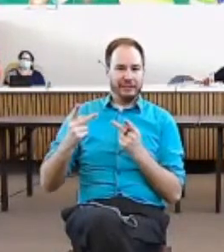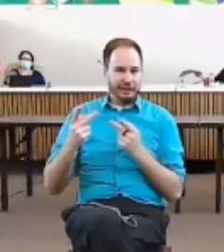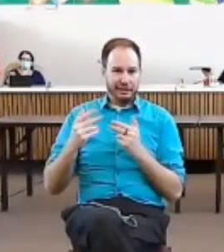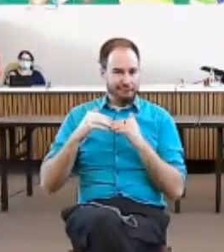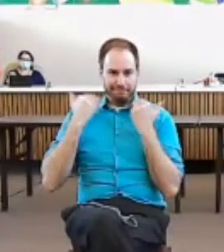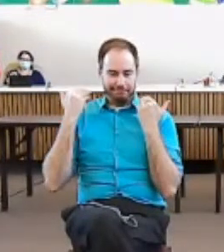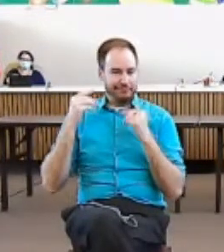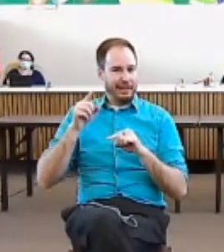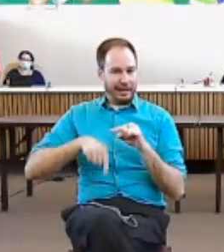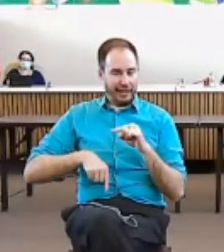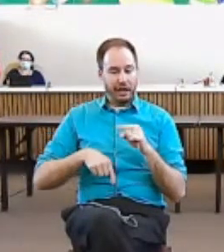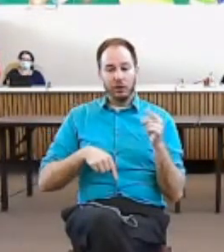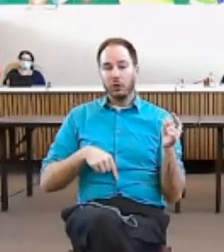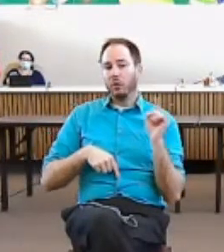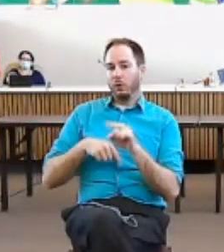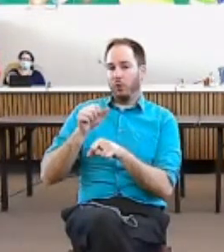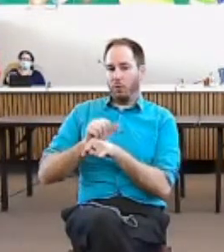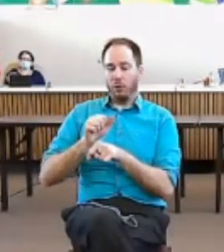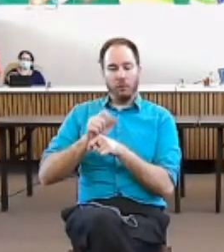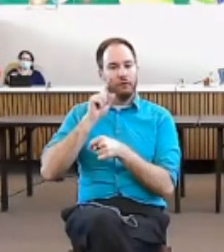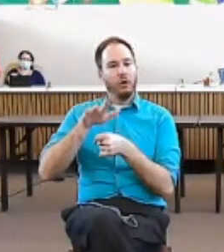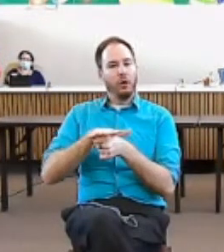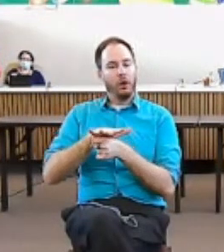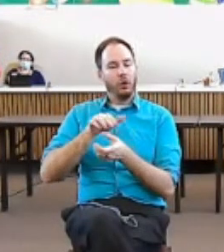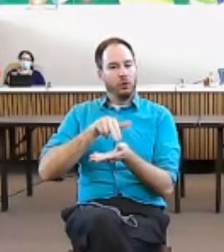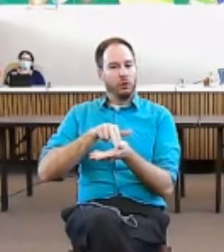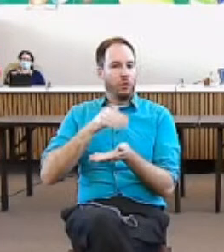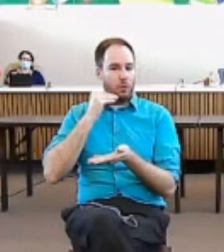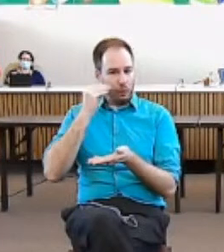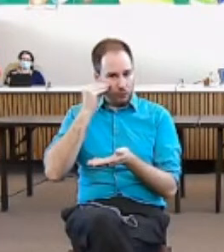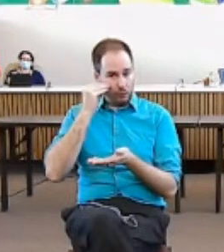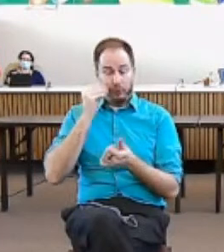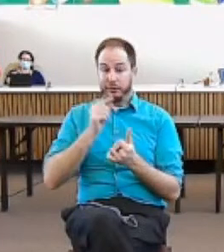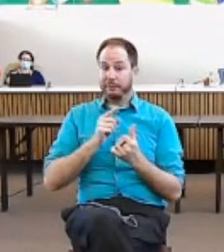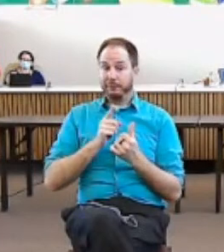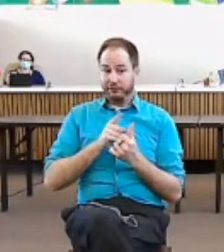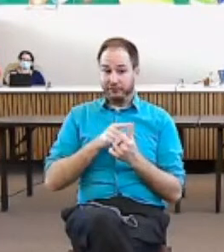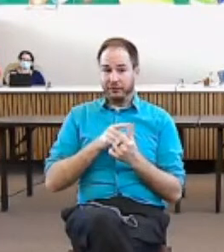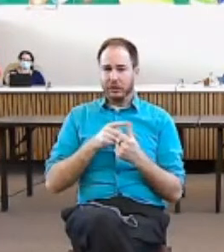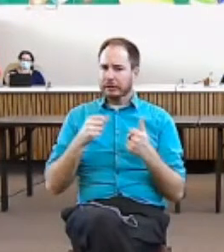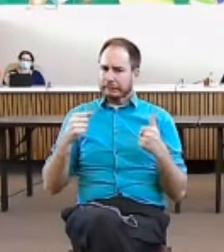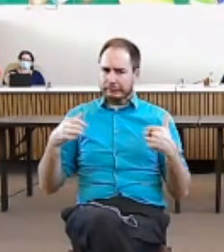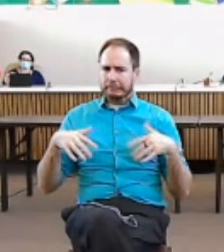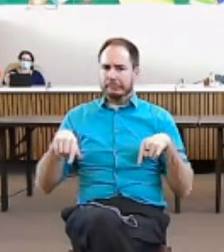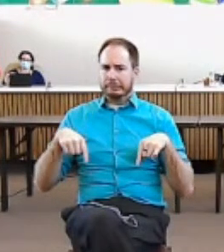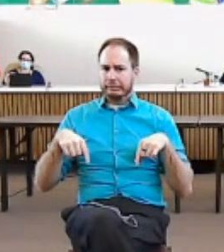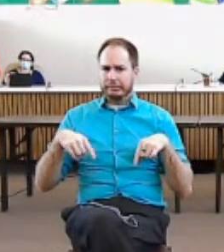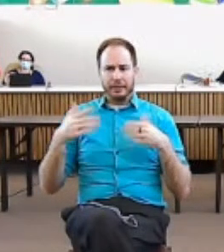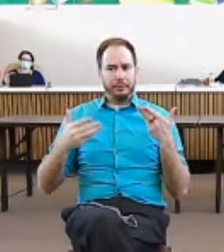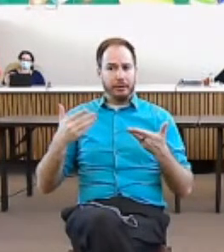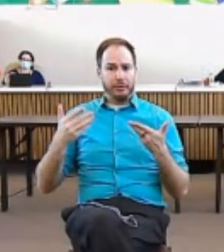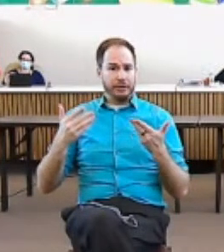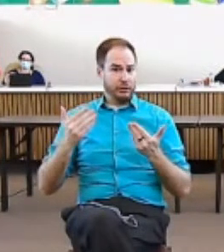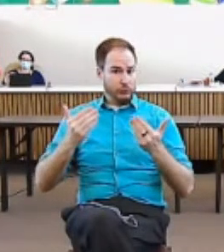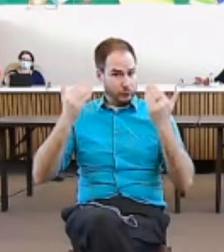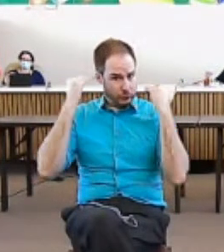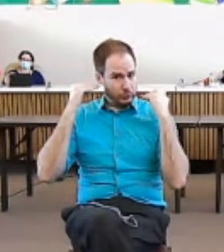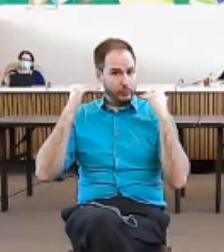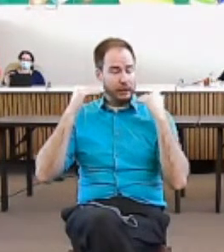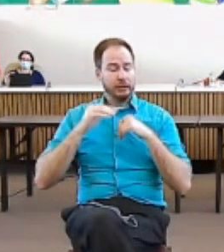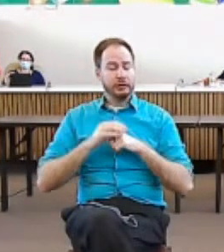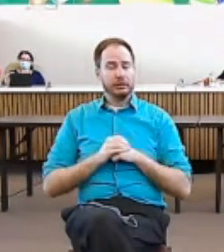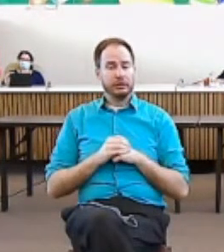So Kayla got a job in a local nursing home. At first, she was afraid that she might have taken on more than she could